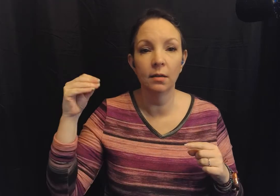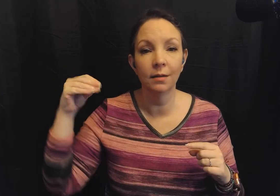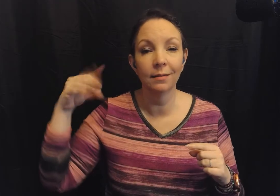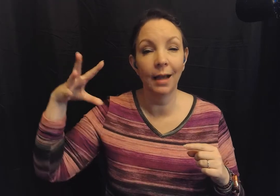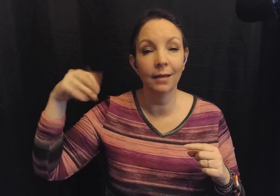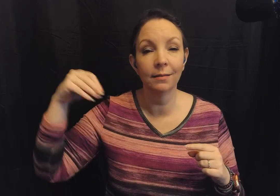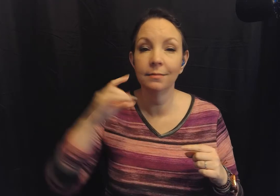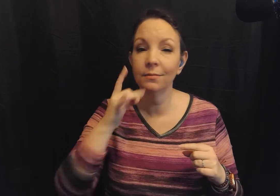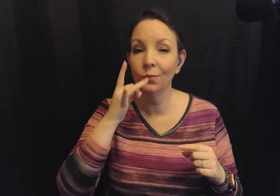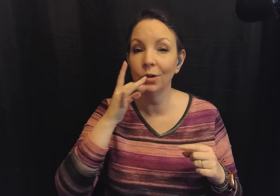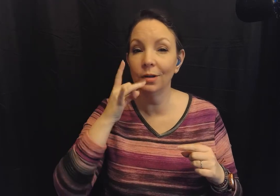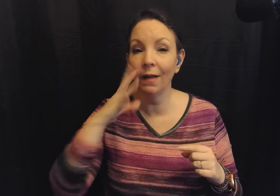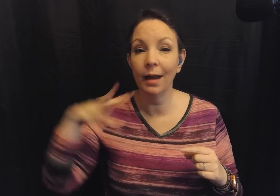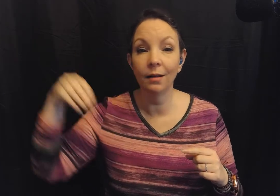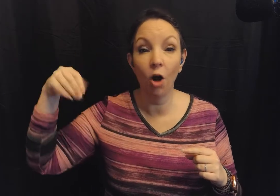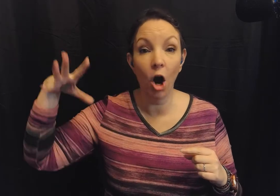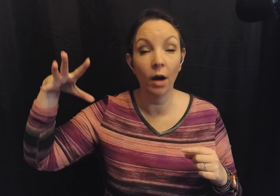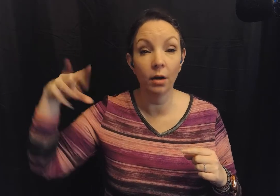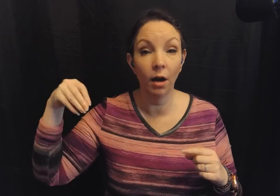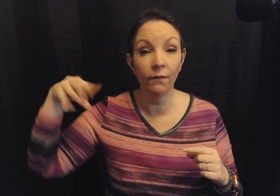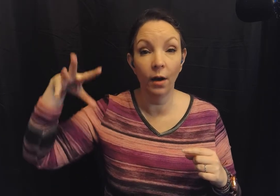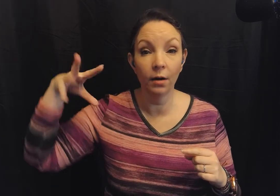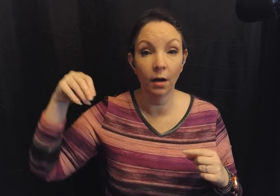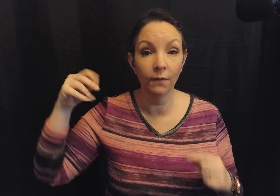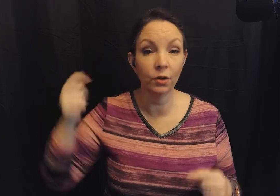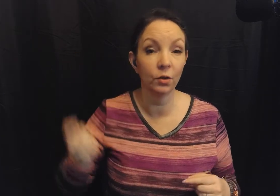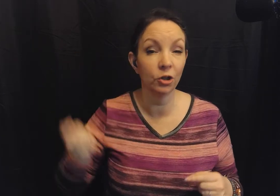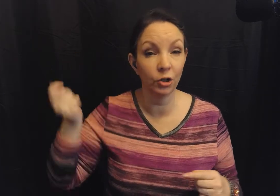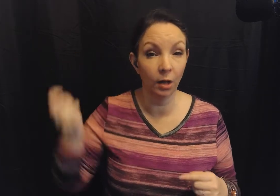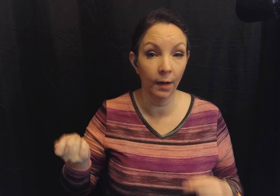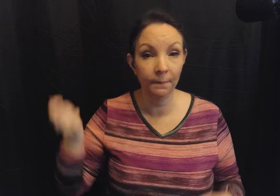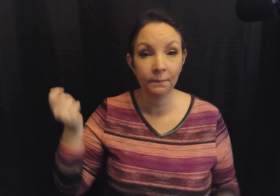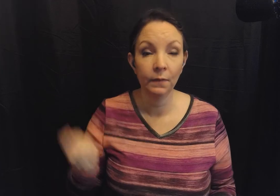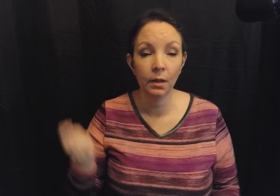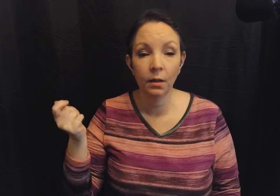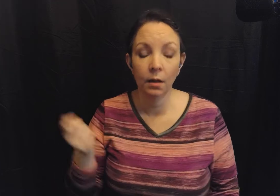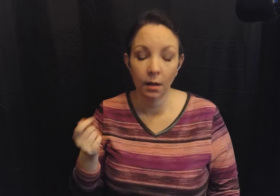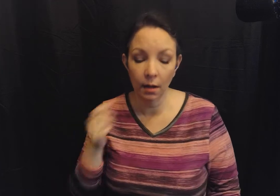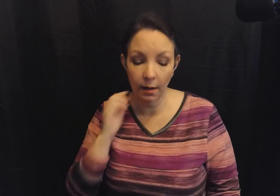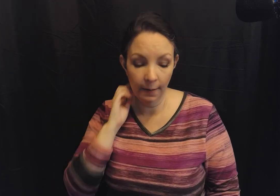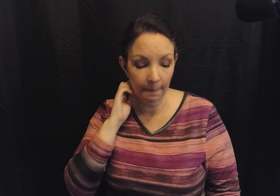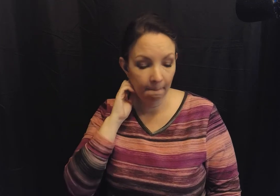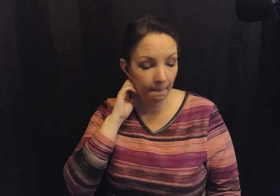light. We do the light on and off, you turn it on.